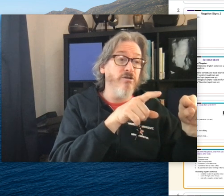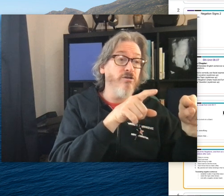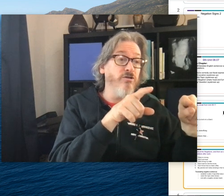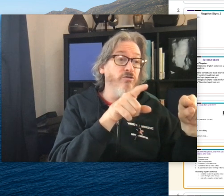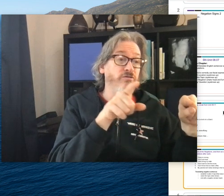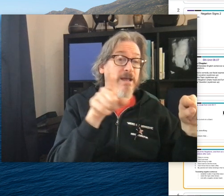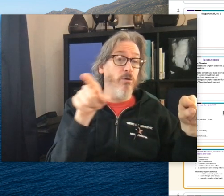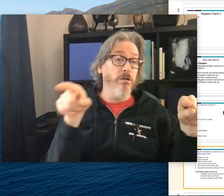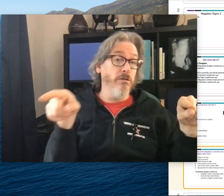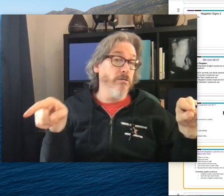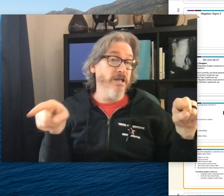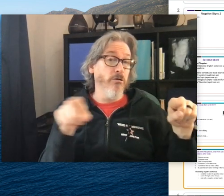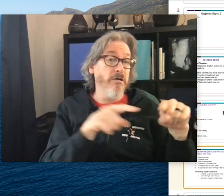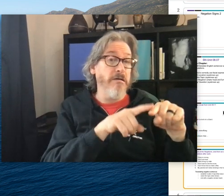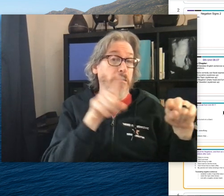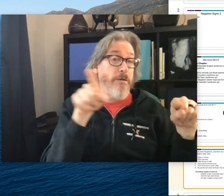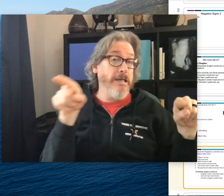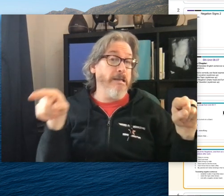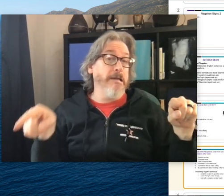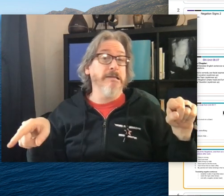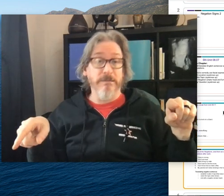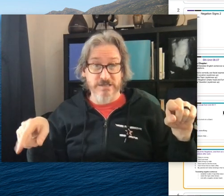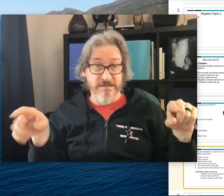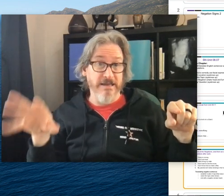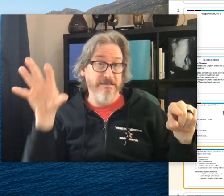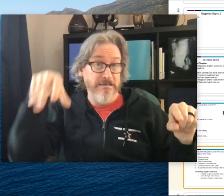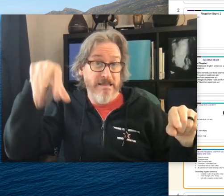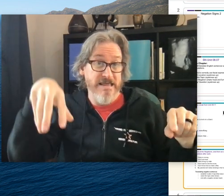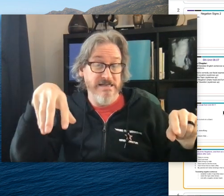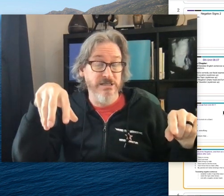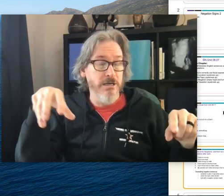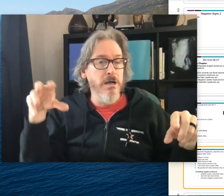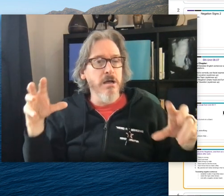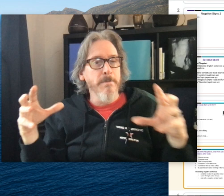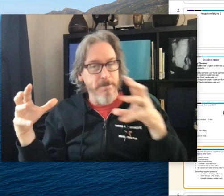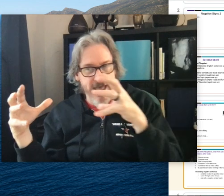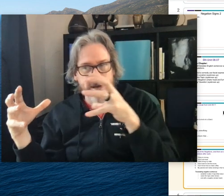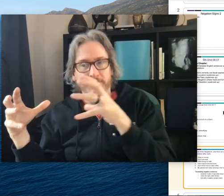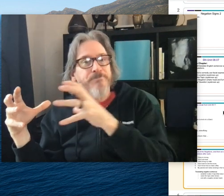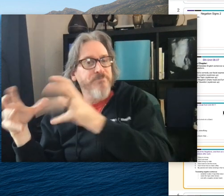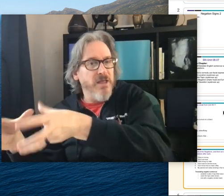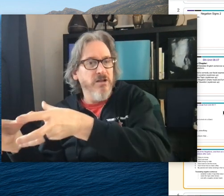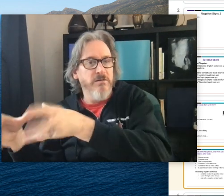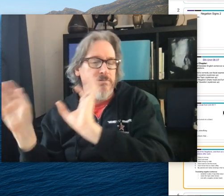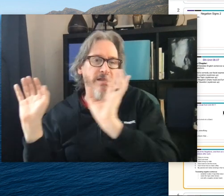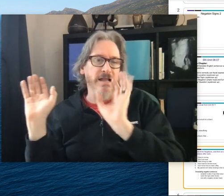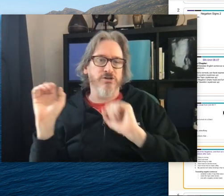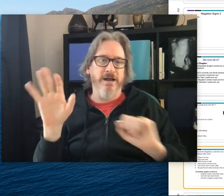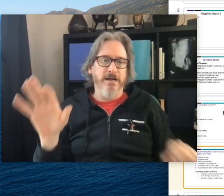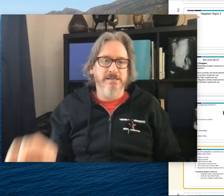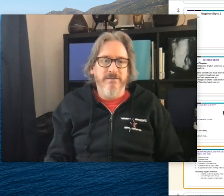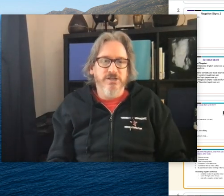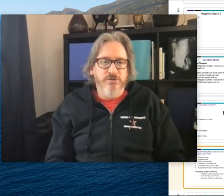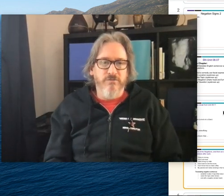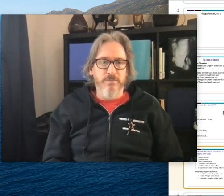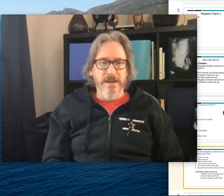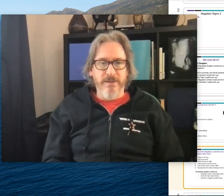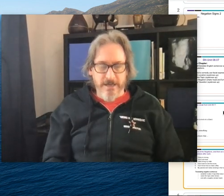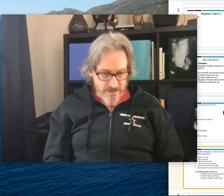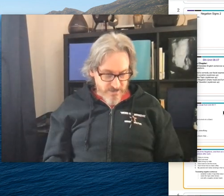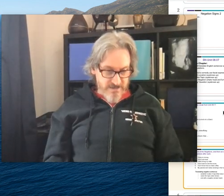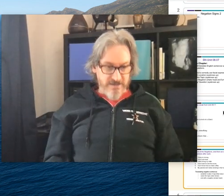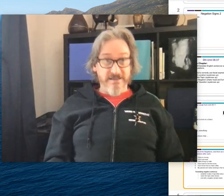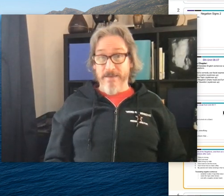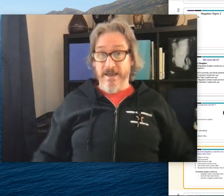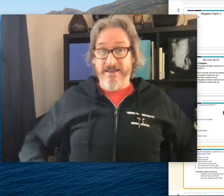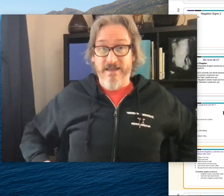and they will, we can lead them to think this, then that's great, because I've just sort of